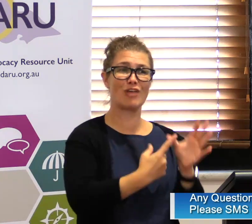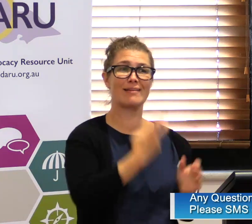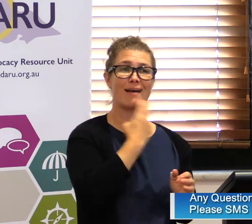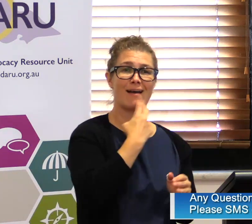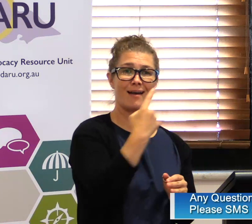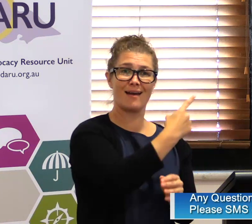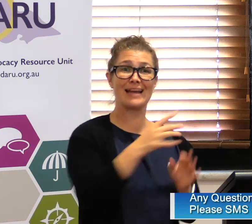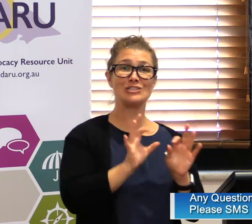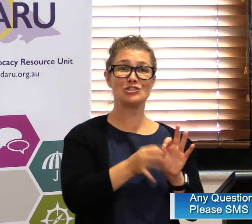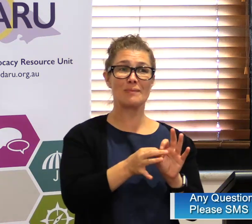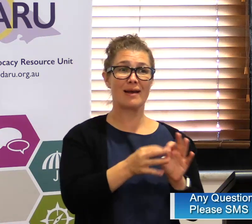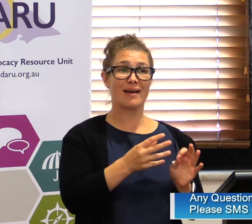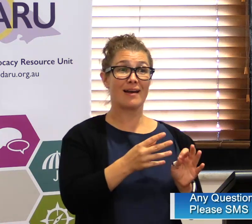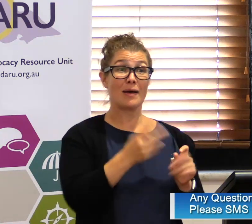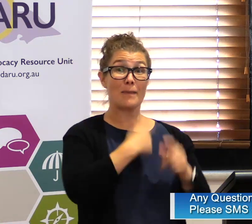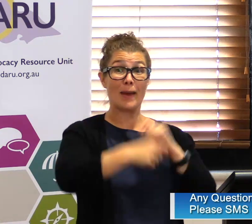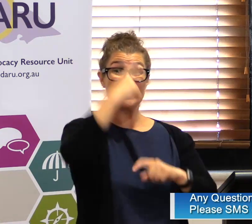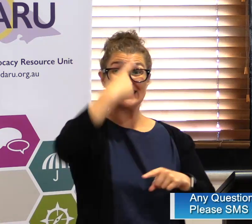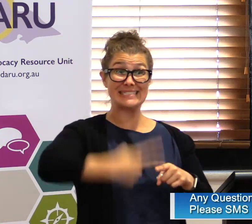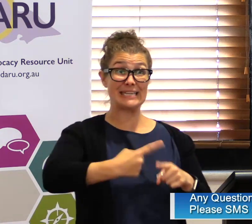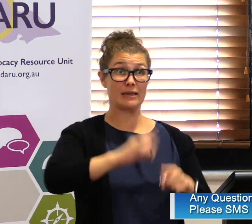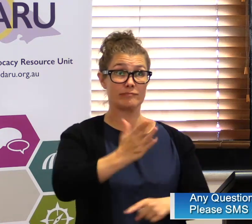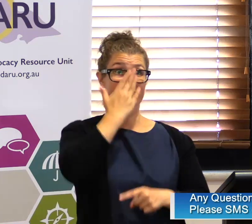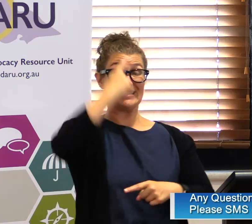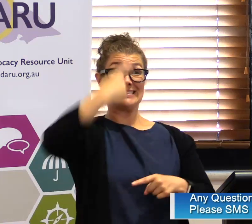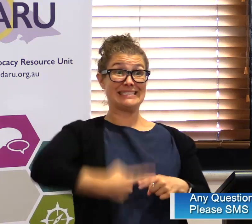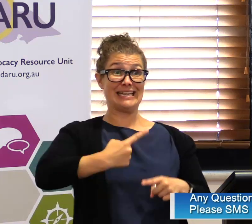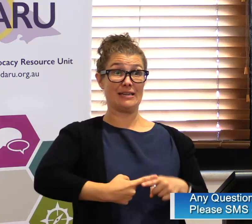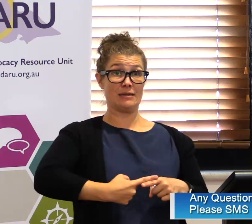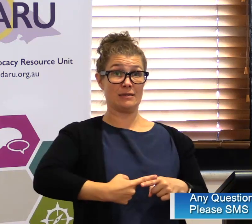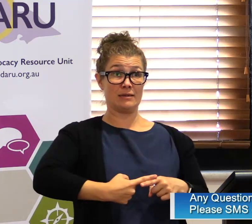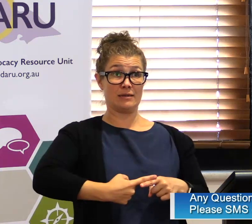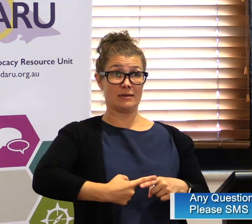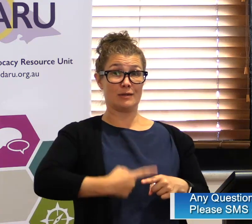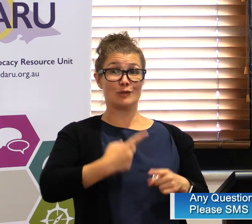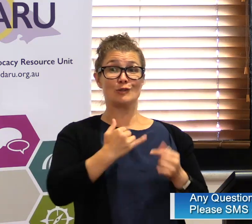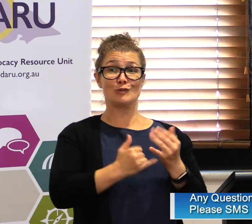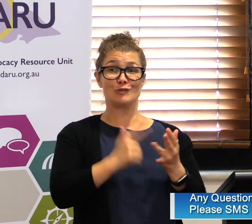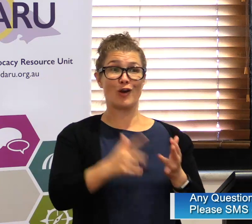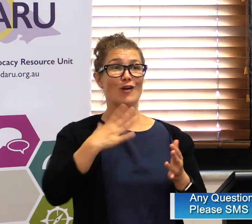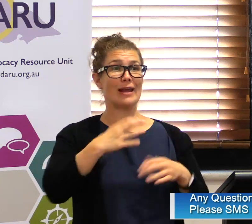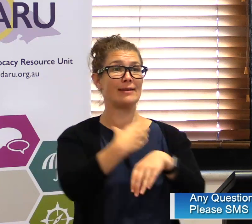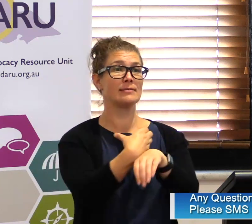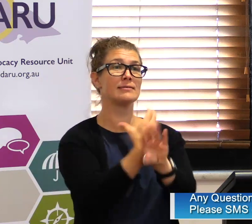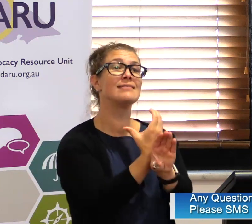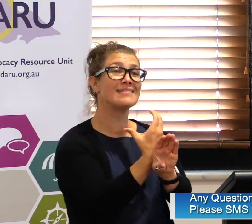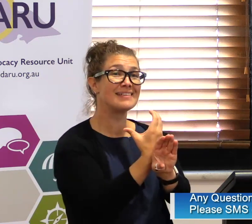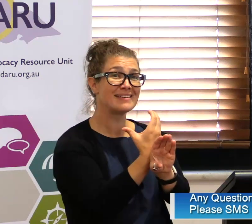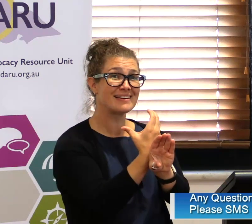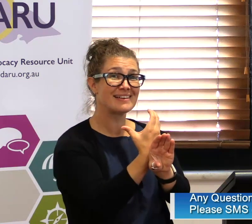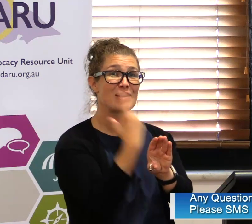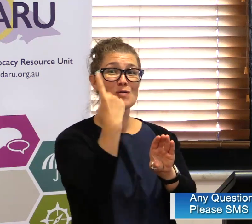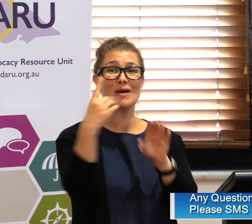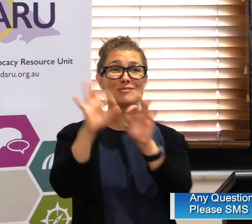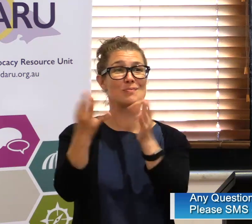an interpreter got sick at the very, very last moment, and so we had to do it via Skype, and we had one interpreter